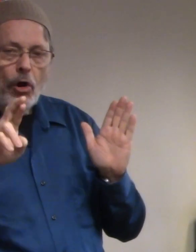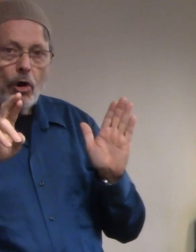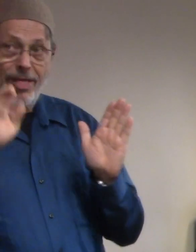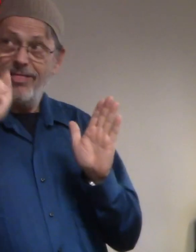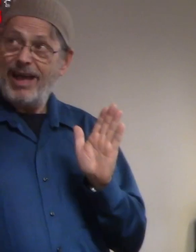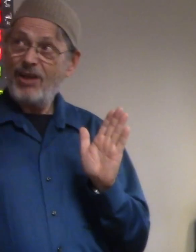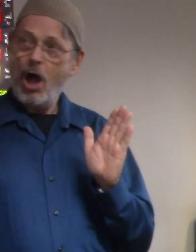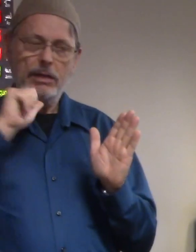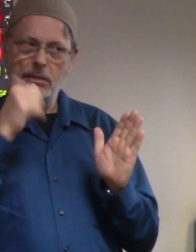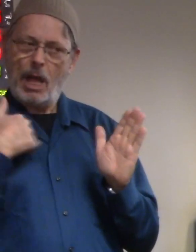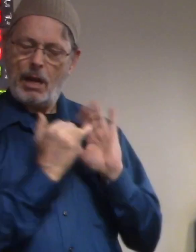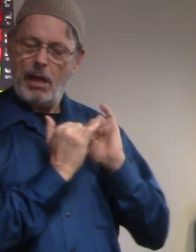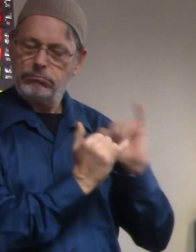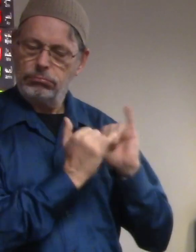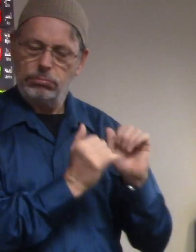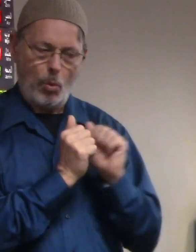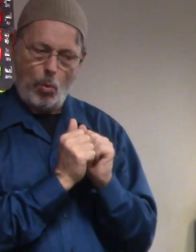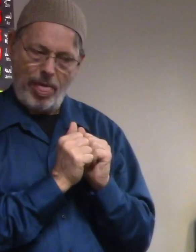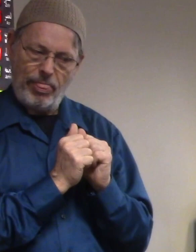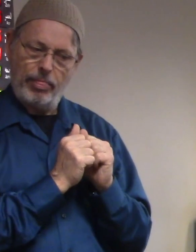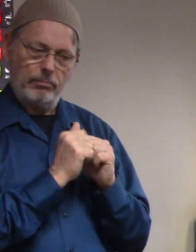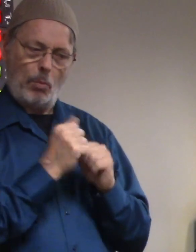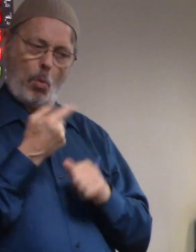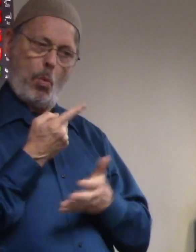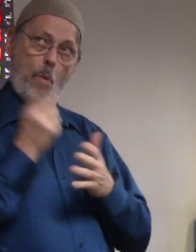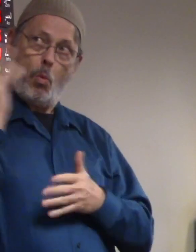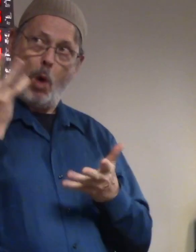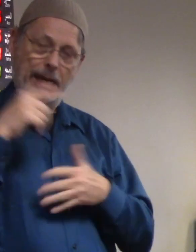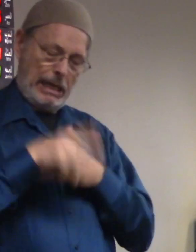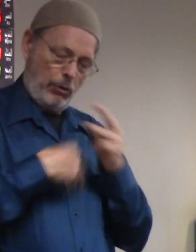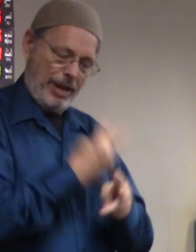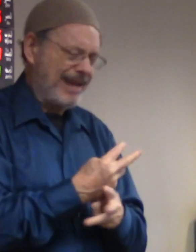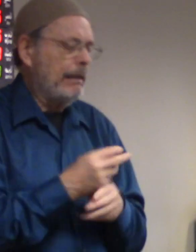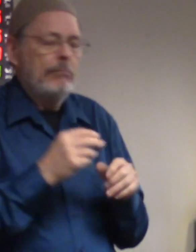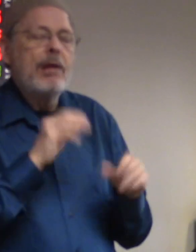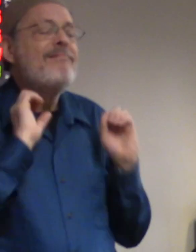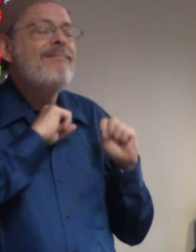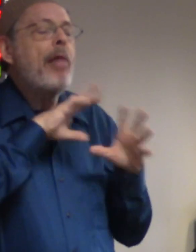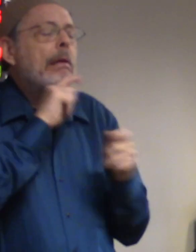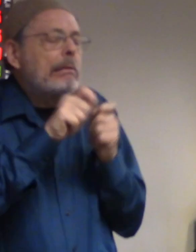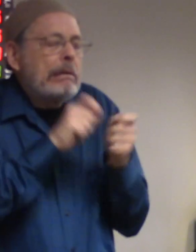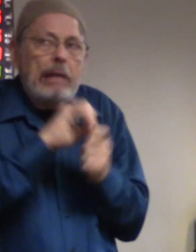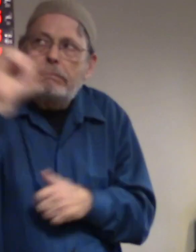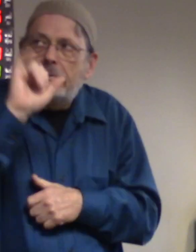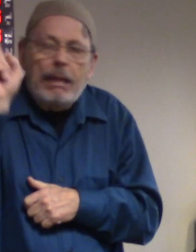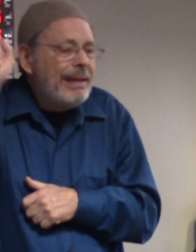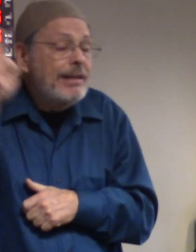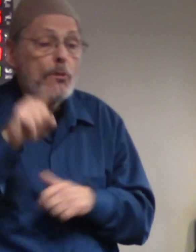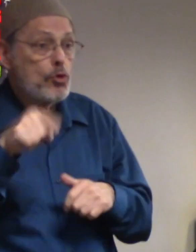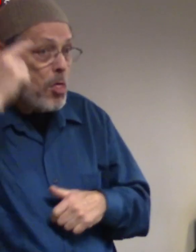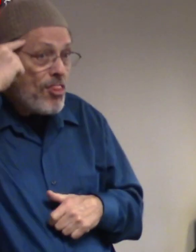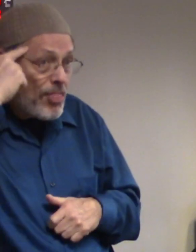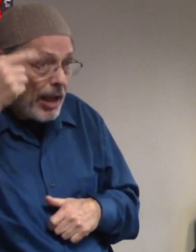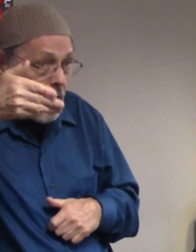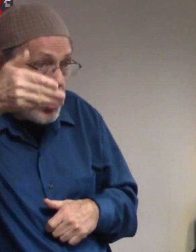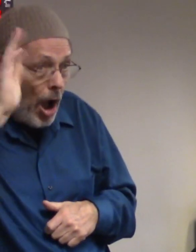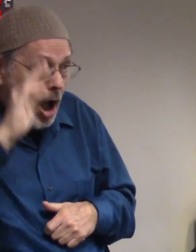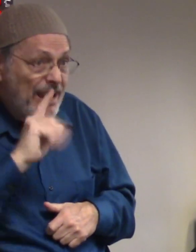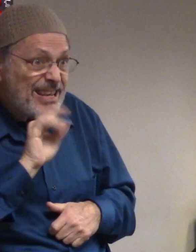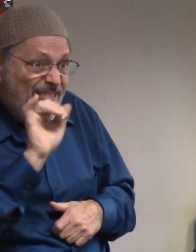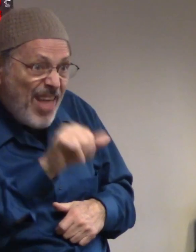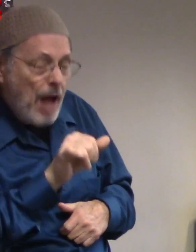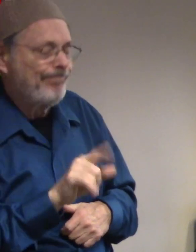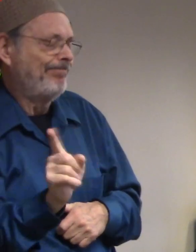creation. Laysa kamithlihi shay. There is nothing like unto Allah. Anything that you can possibly think Allah is something other than